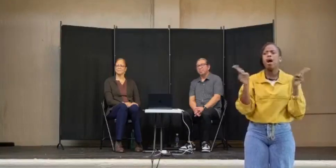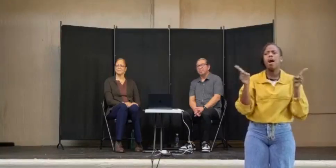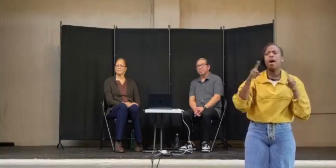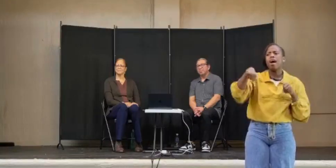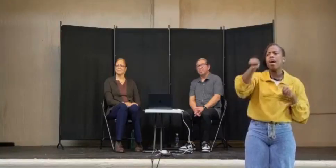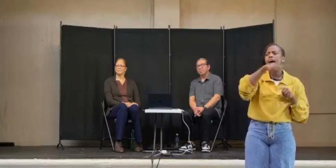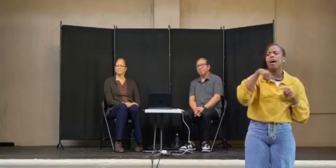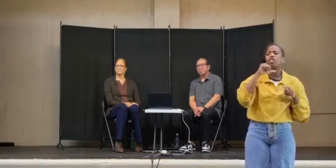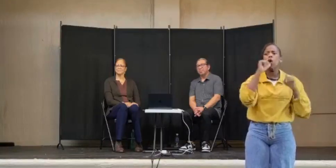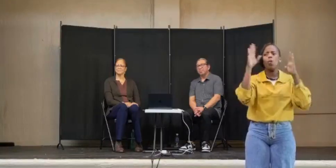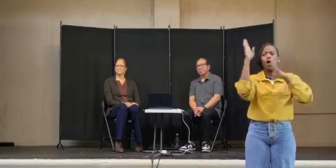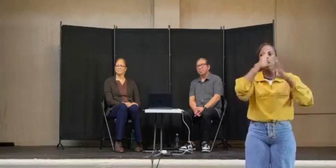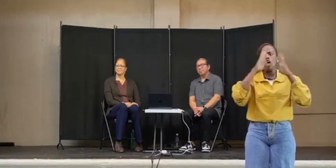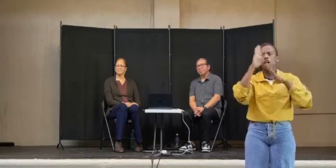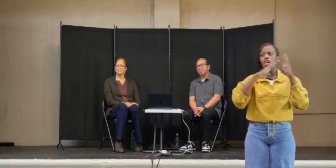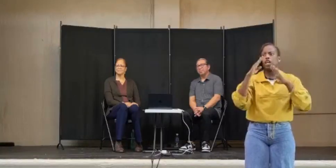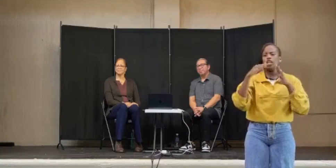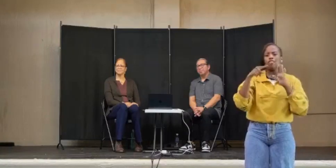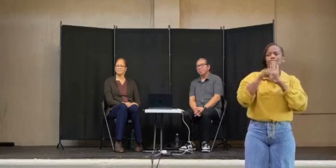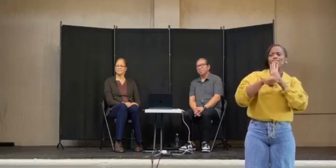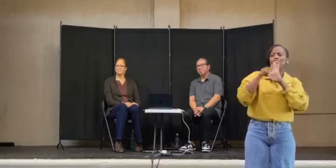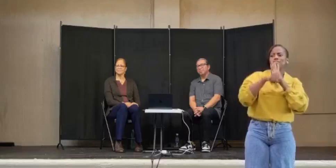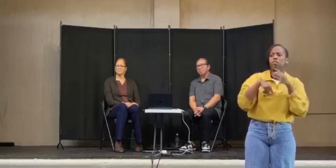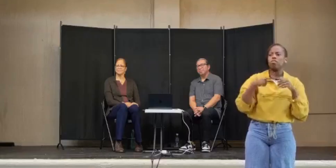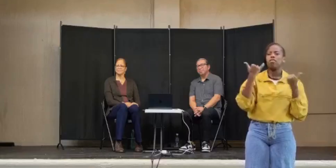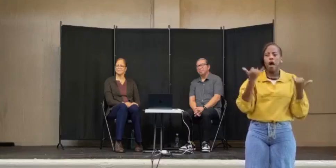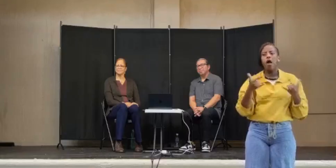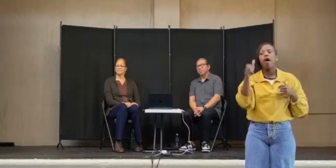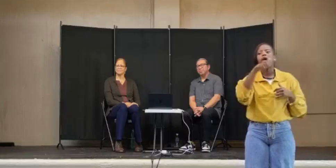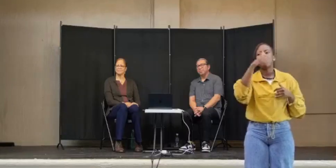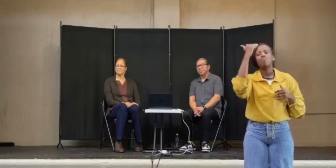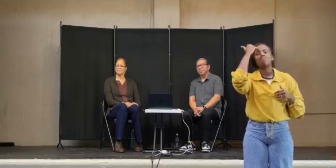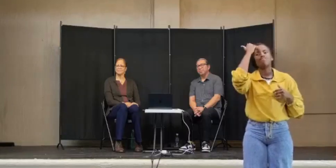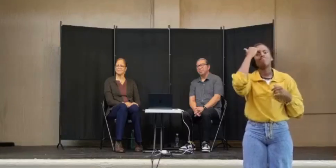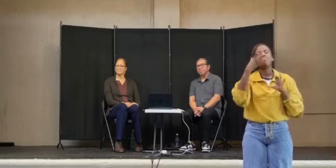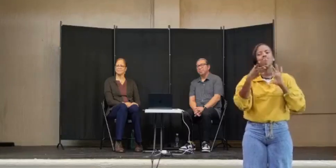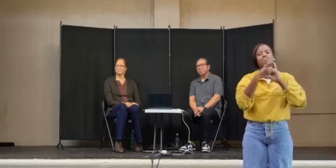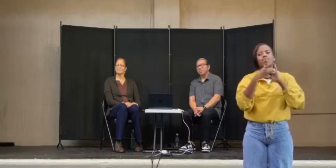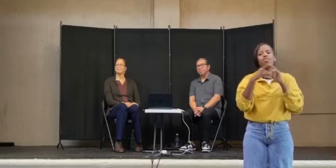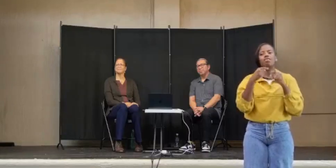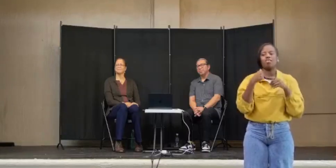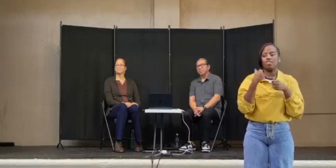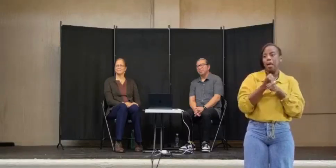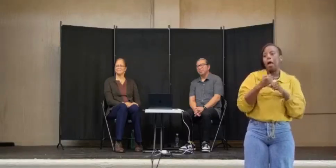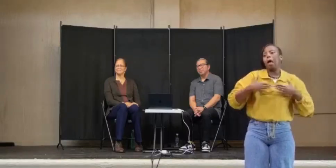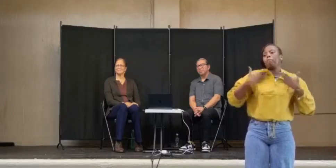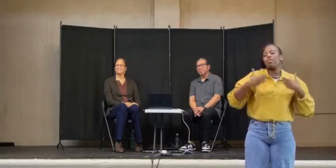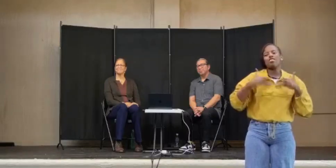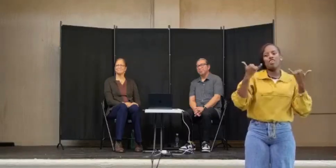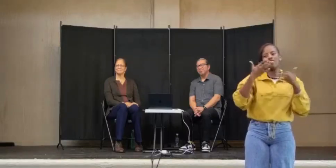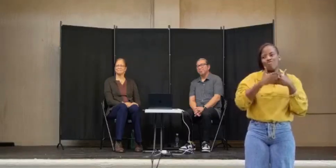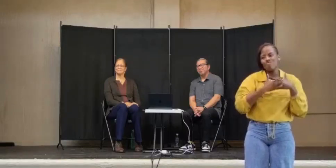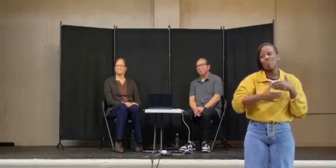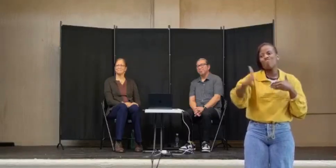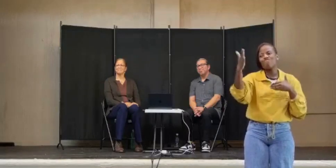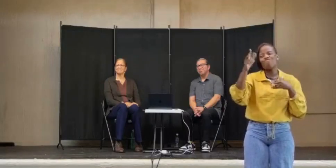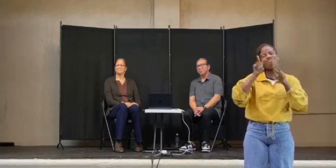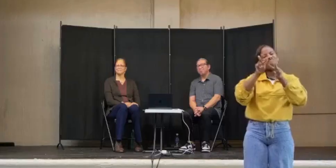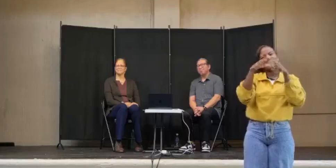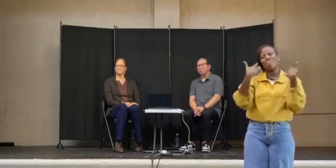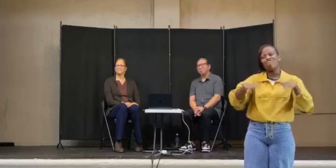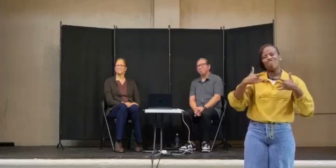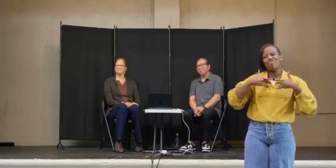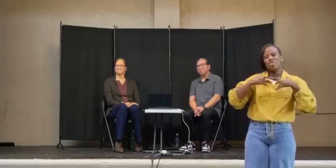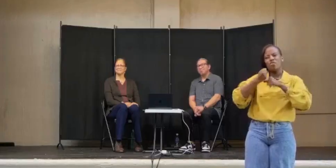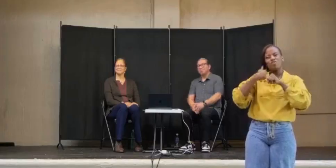past, they would worry about me because I'm deaf, but now they don't worry about me because, that deafness was a negative thing to them in the past, but now they're really